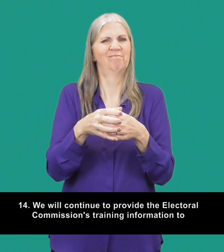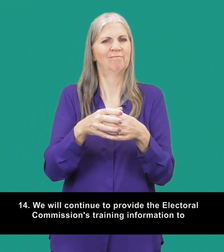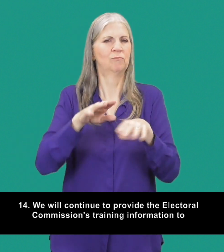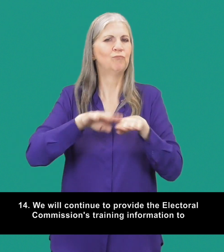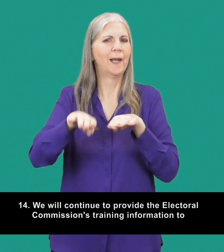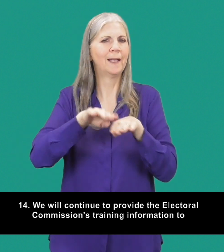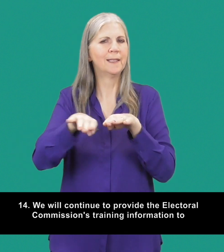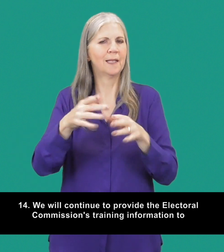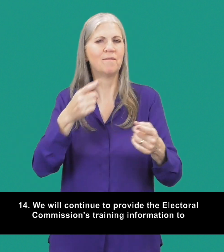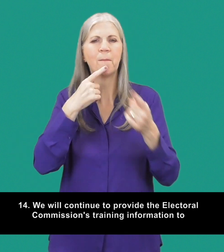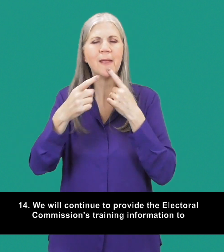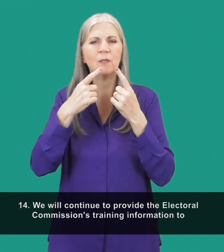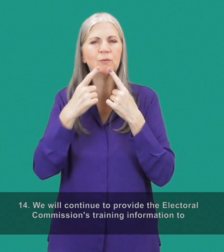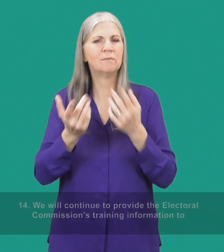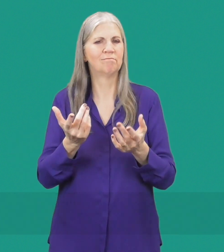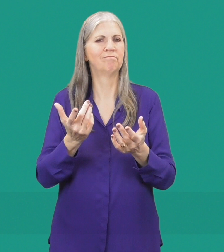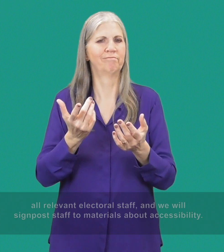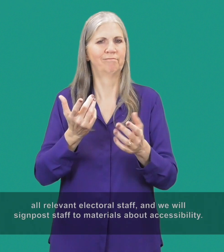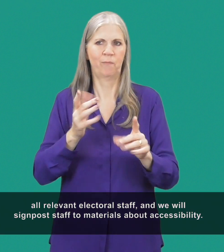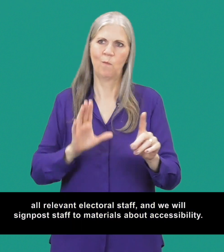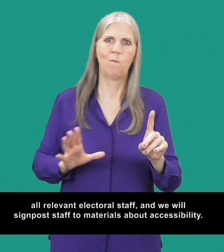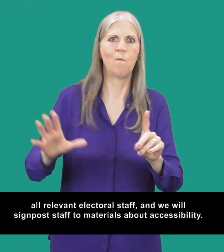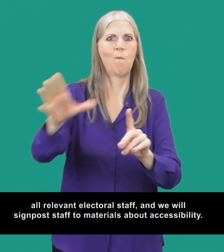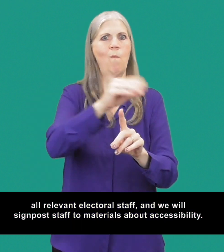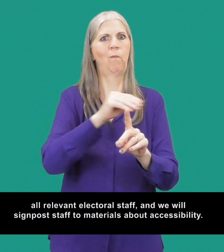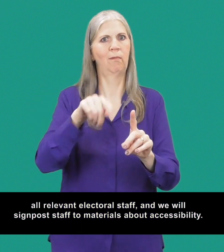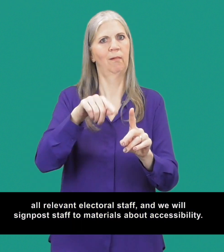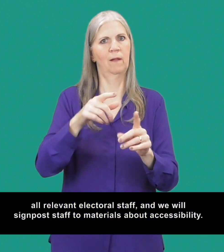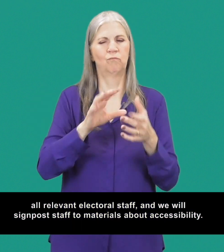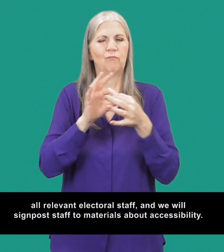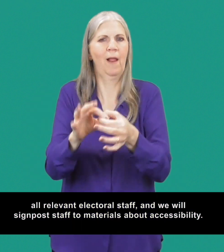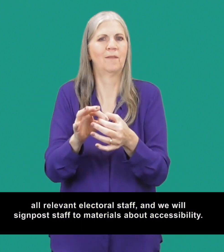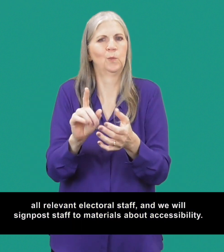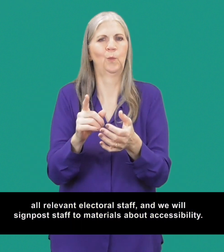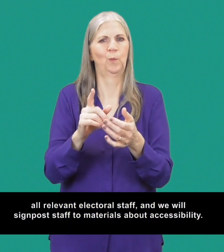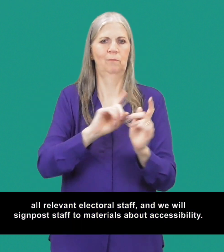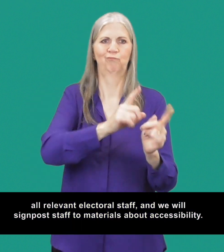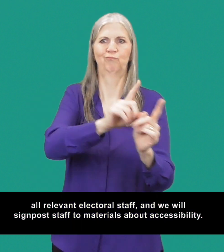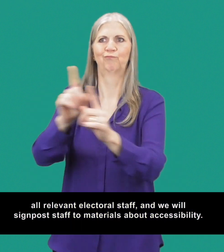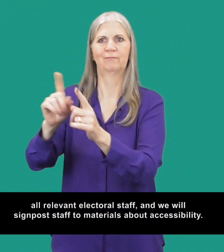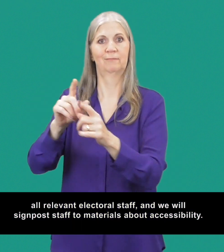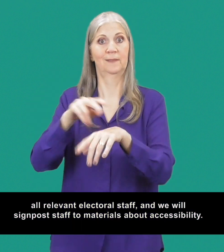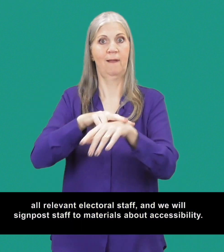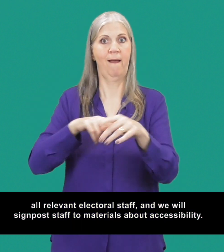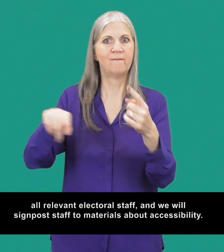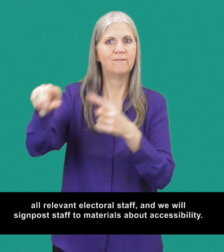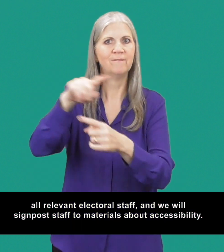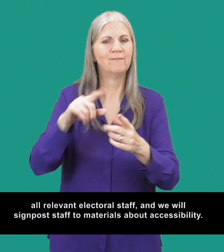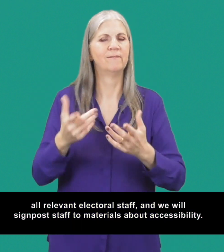all relevant electoral staff, and we will signpost staff to materials about accessibility.